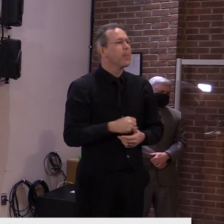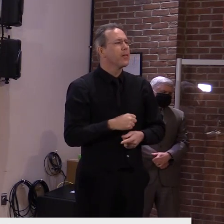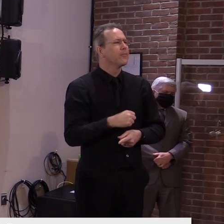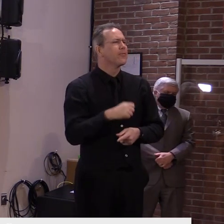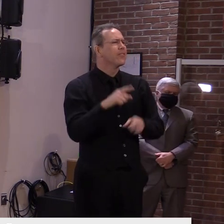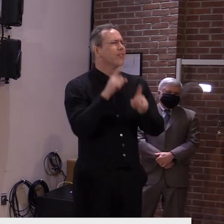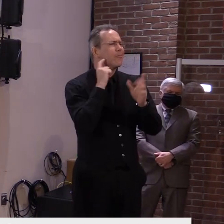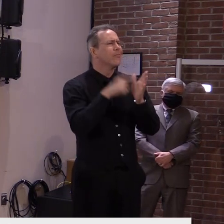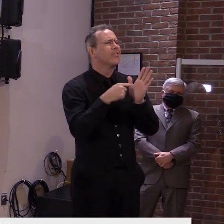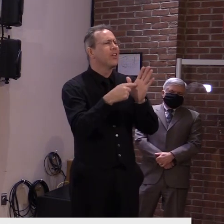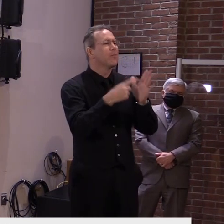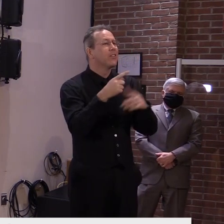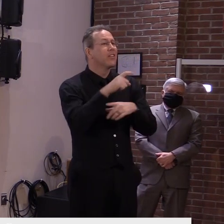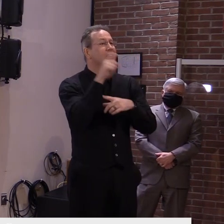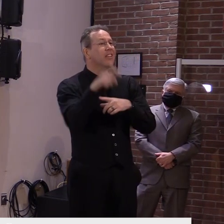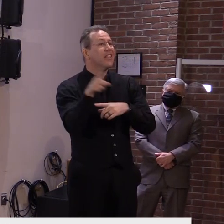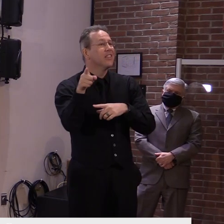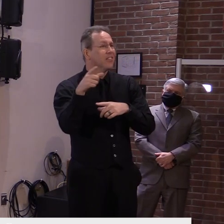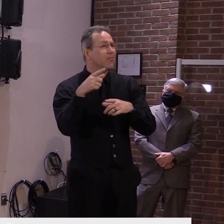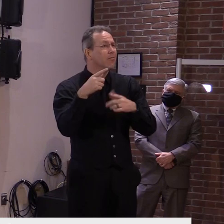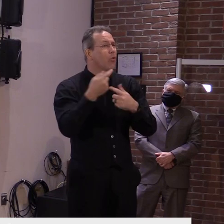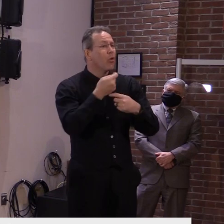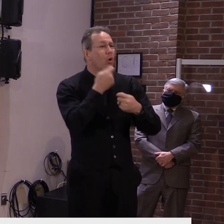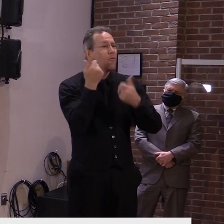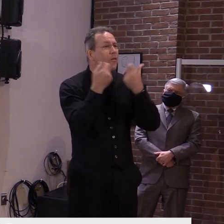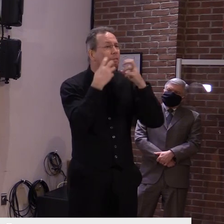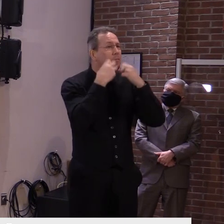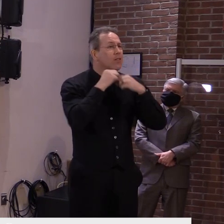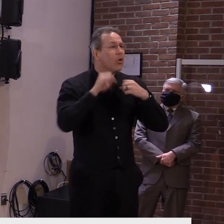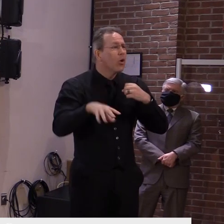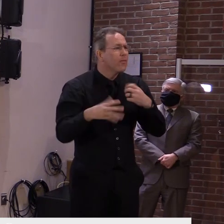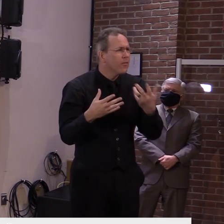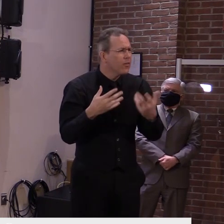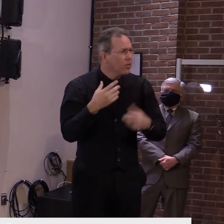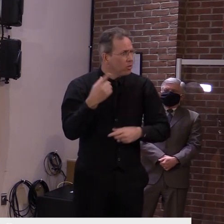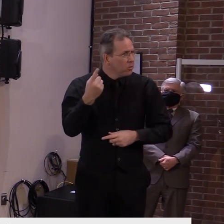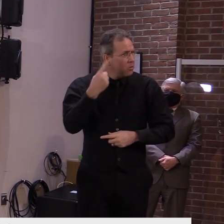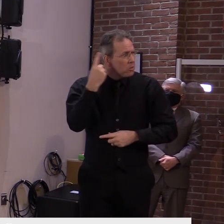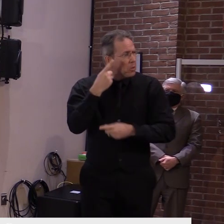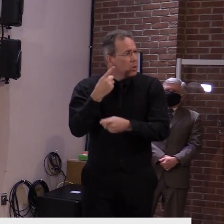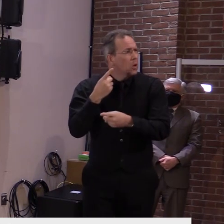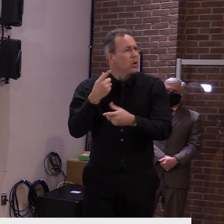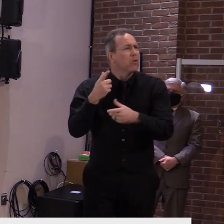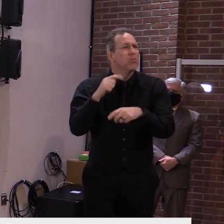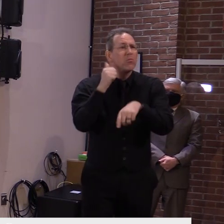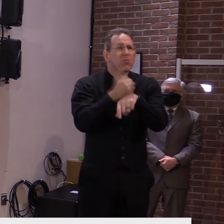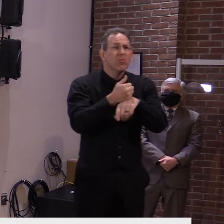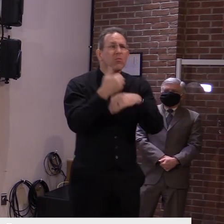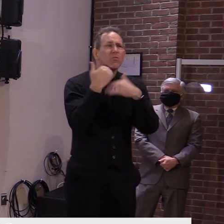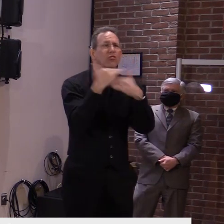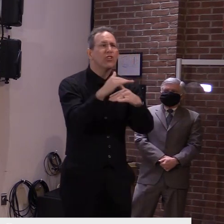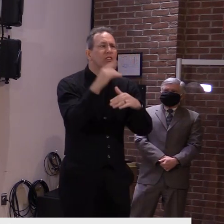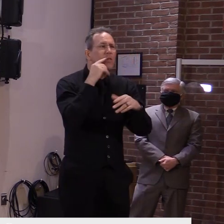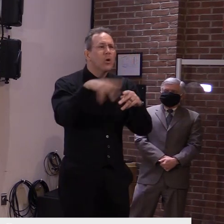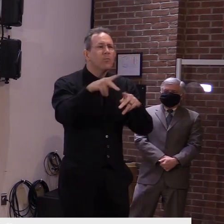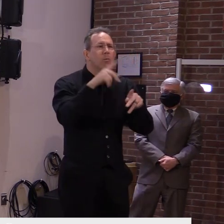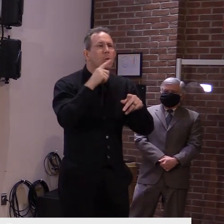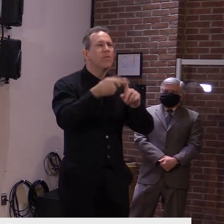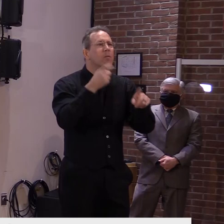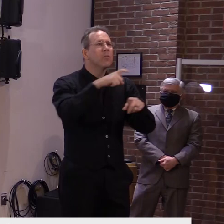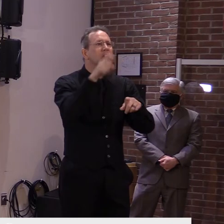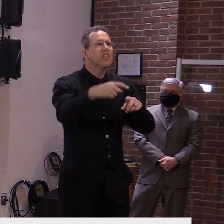all maybe travel restrictions to those states that have lifted their mitigation guidelines? We have